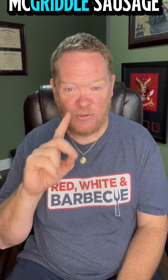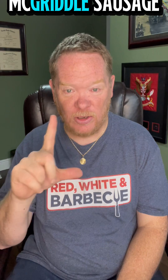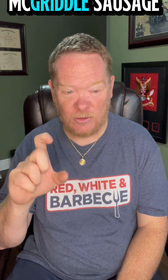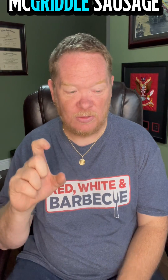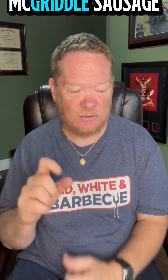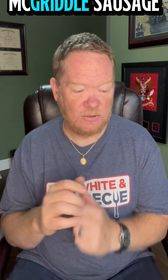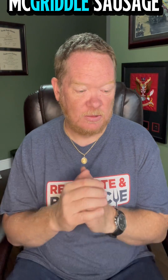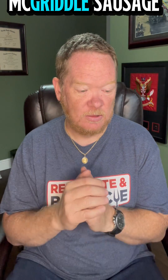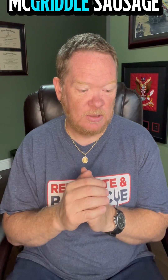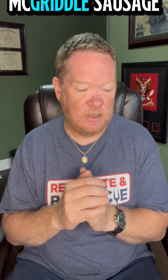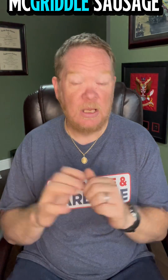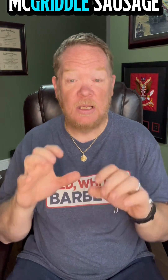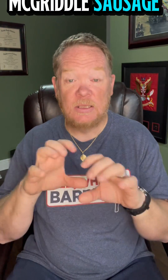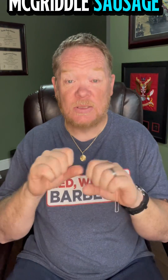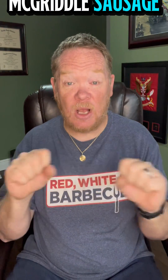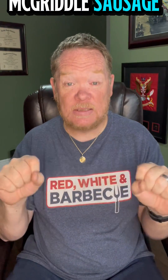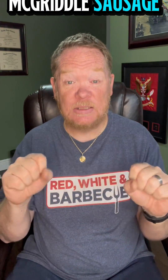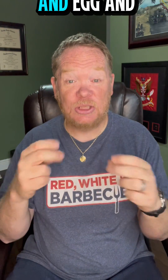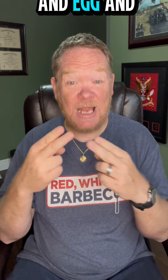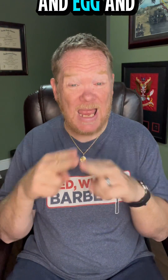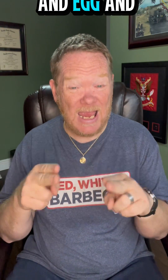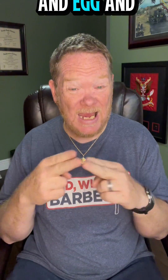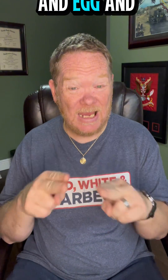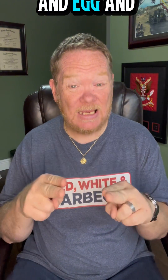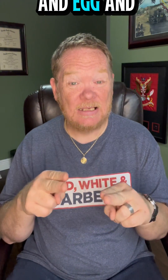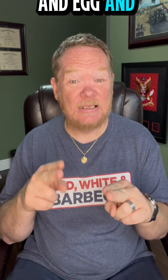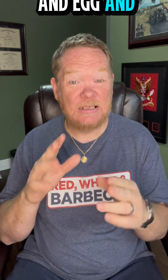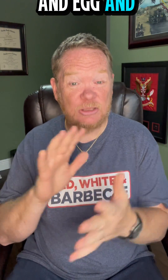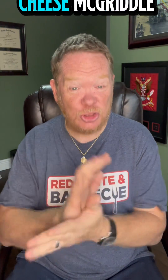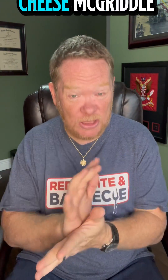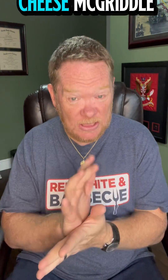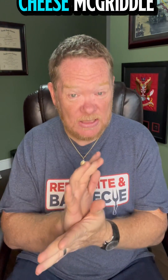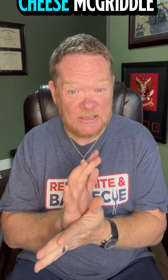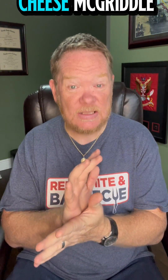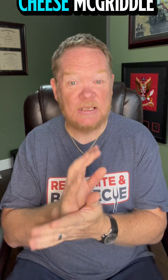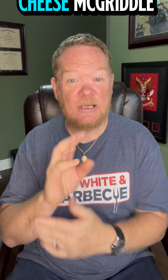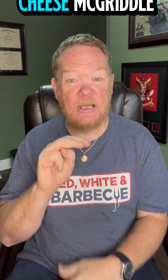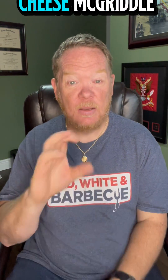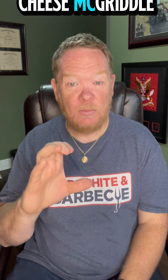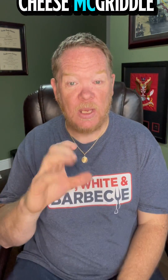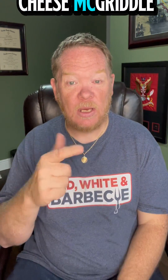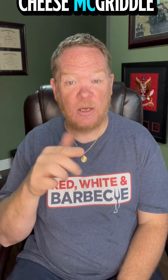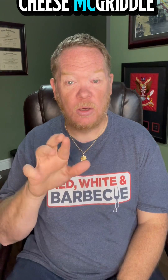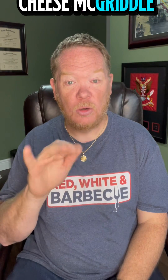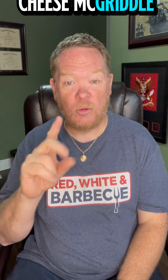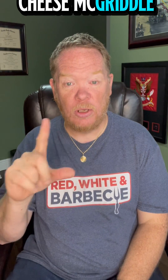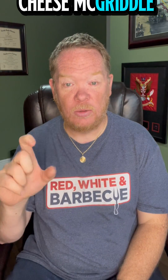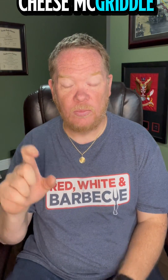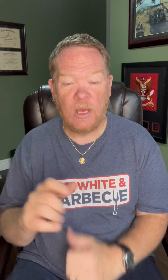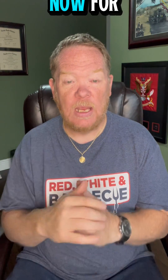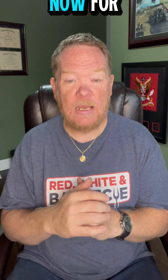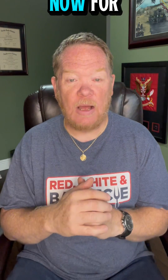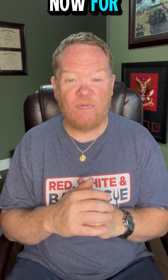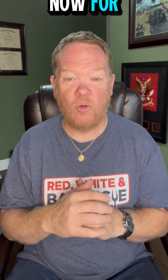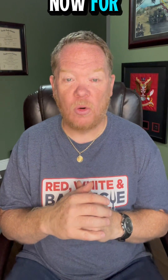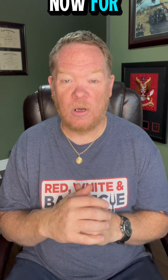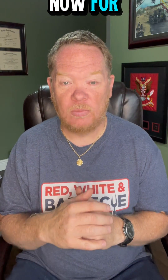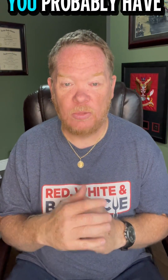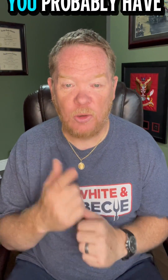McGriddle. Sausage and egg and cheese McGriddle. Now, you probably